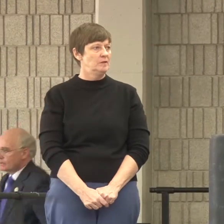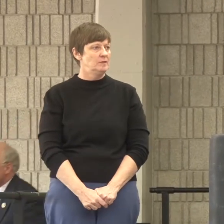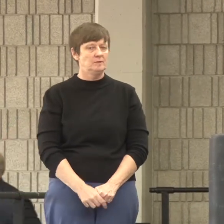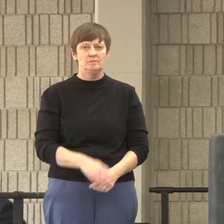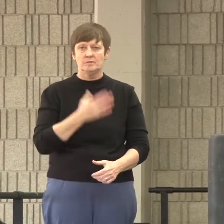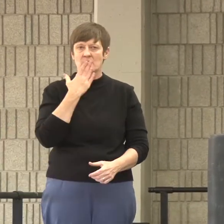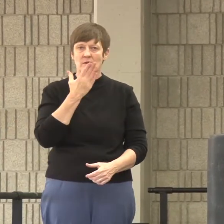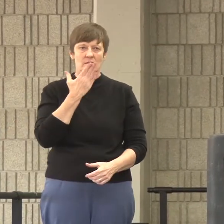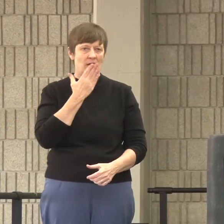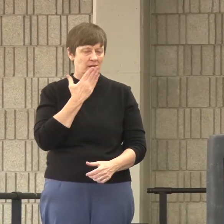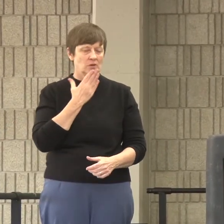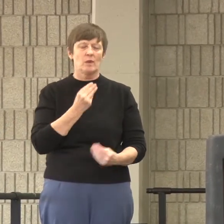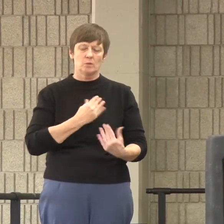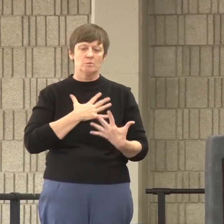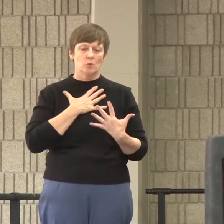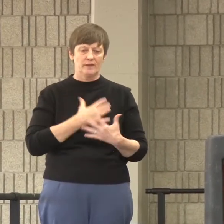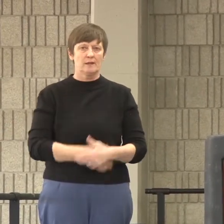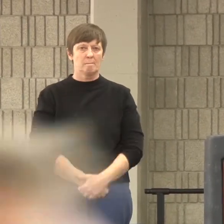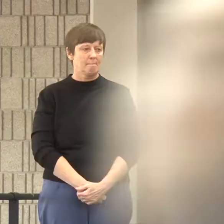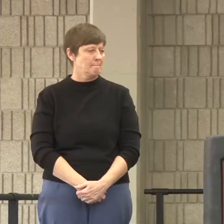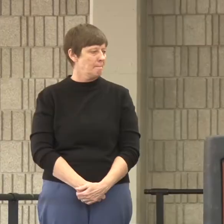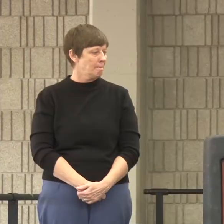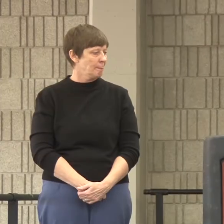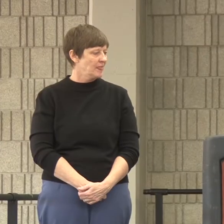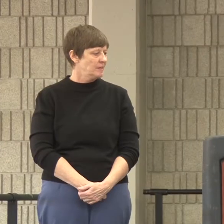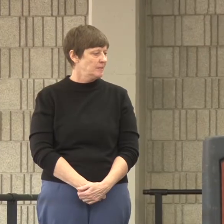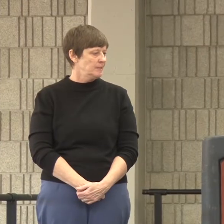Thank you, Congressman Keating.